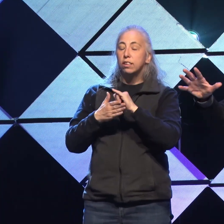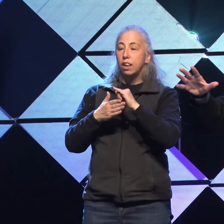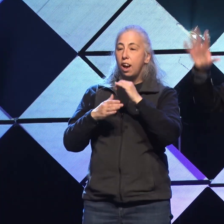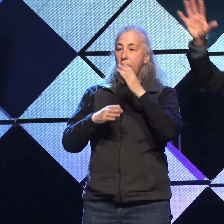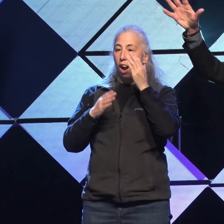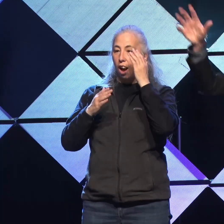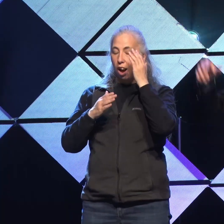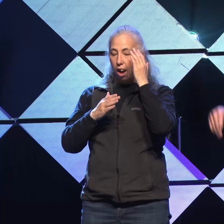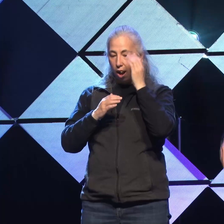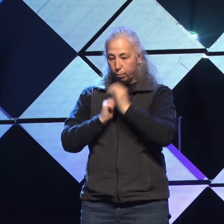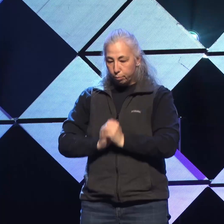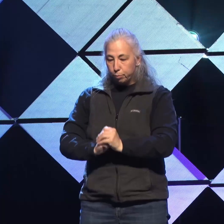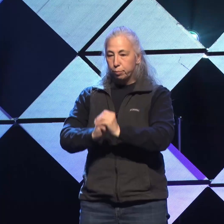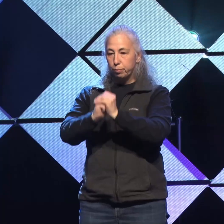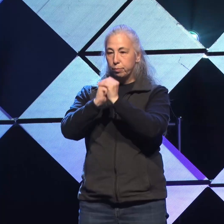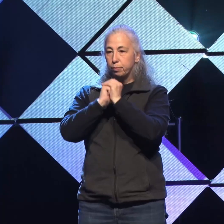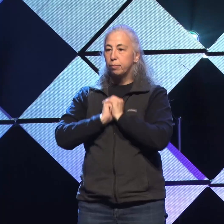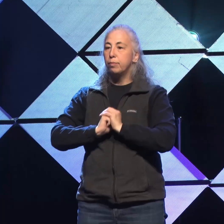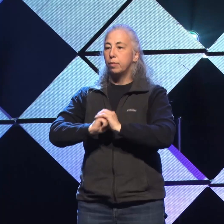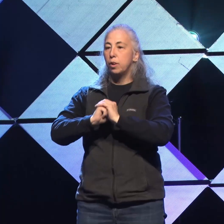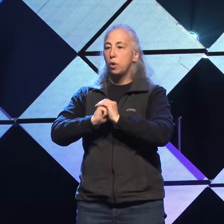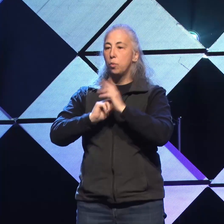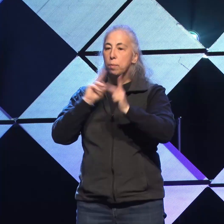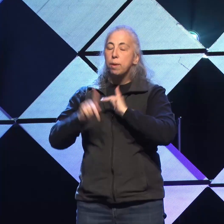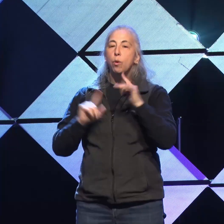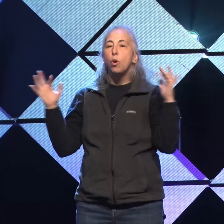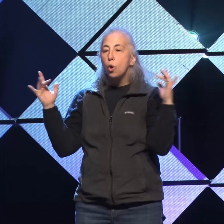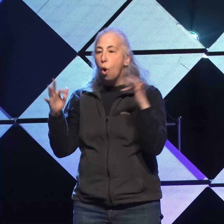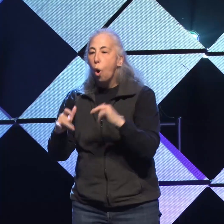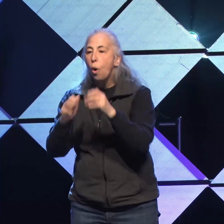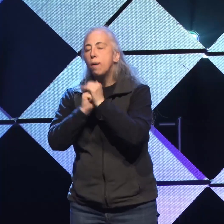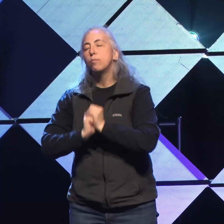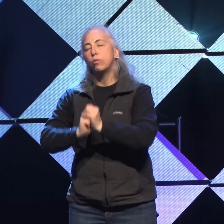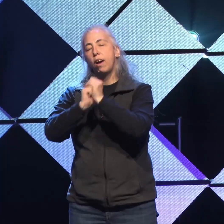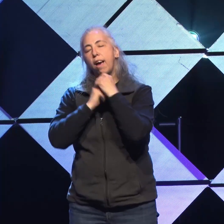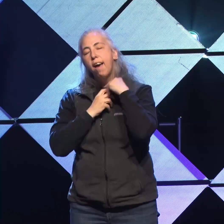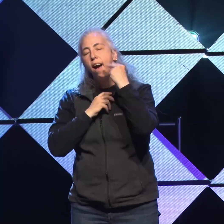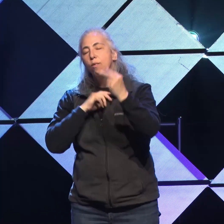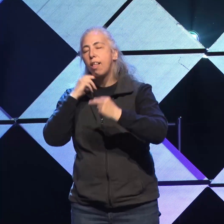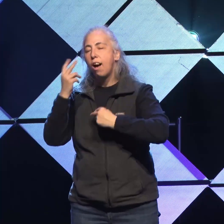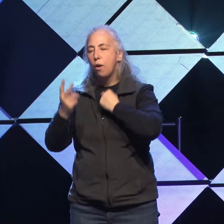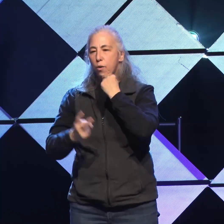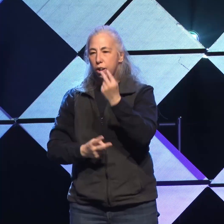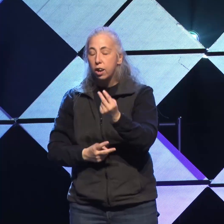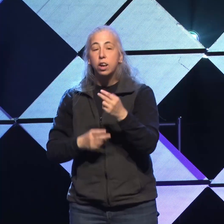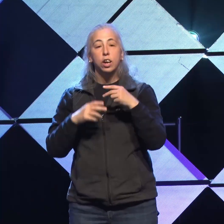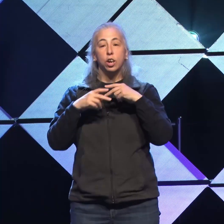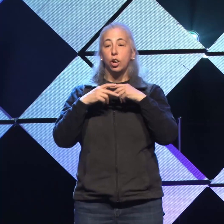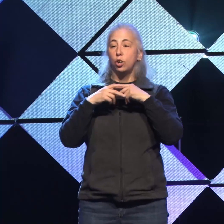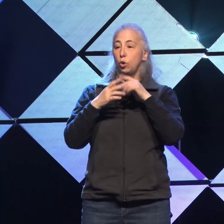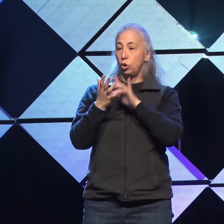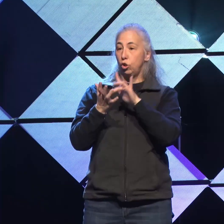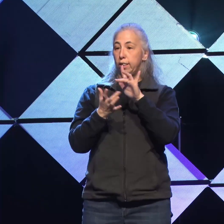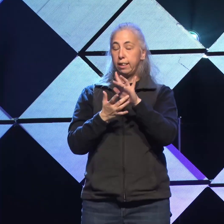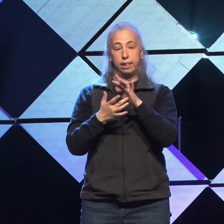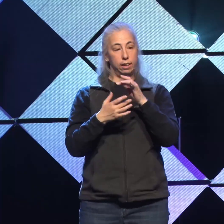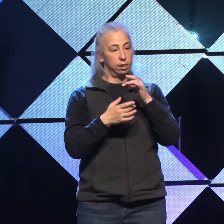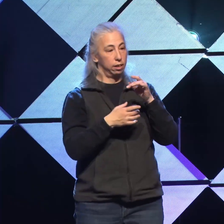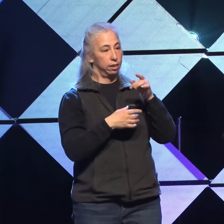And they would pray, and they would pray out loud. So the Pharisee, Jesus says the Pharisee stands